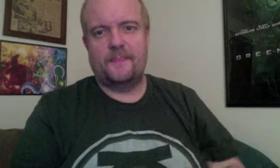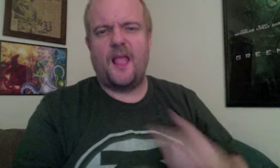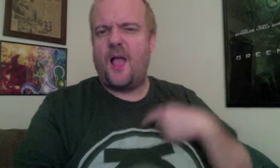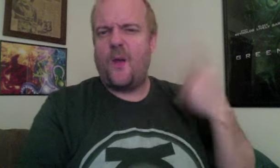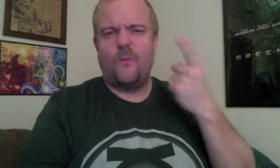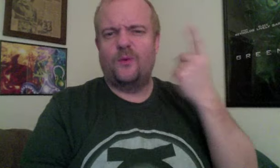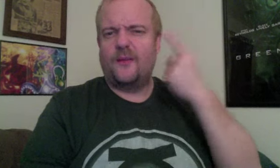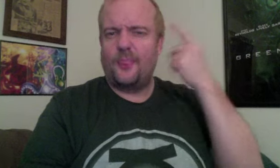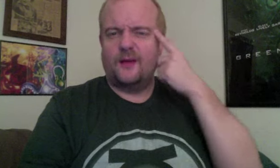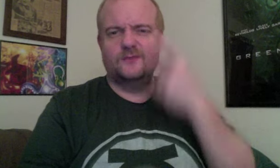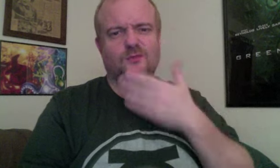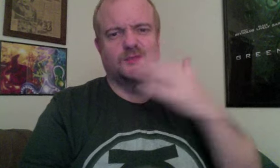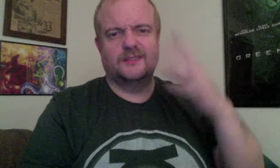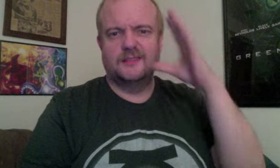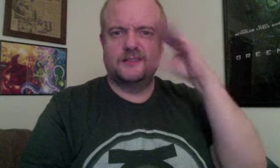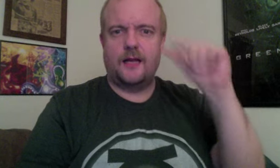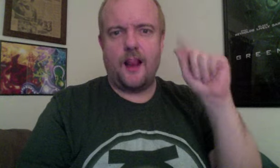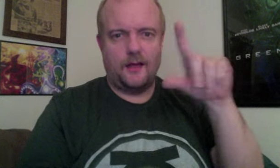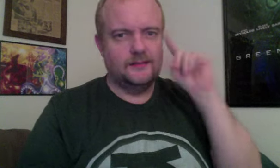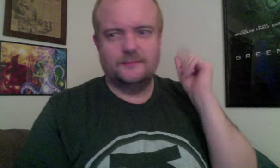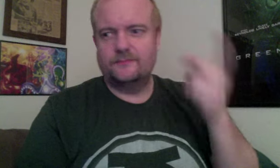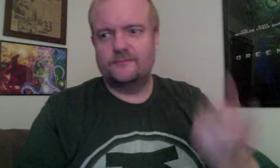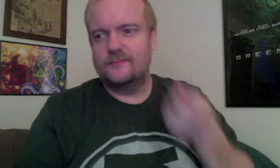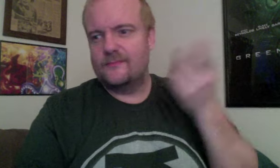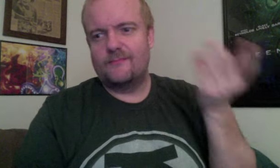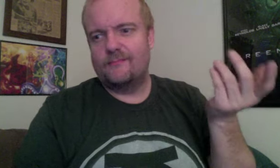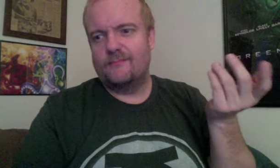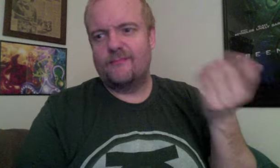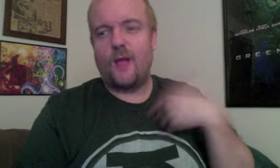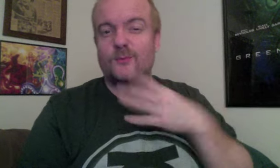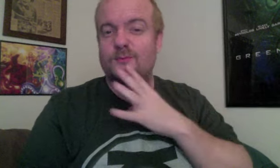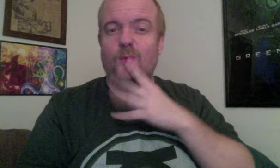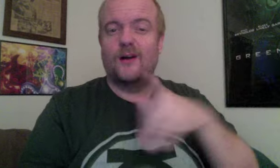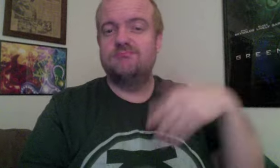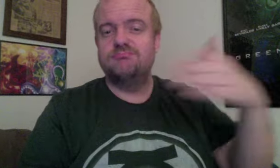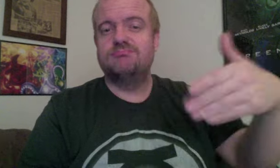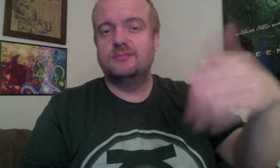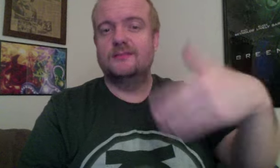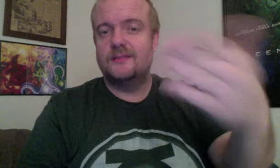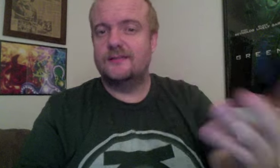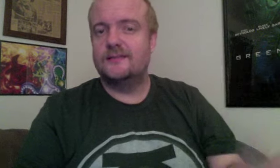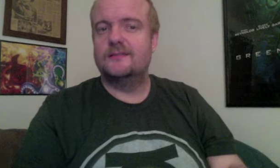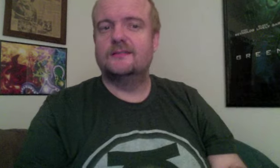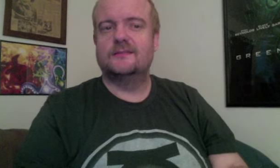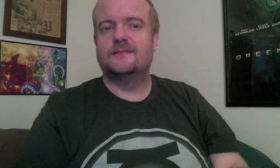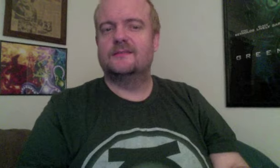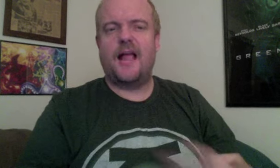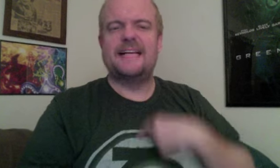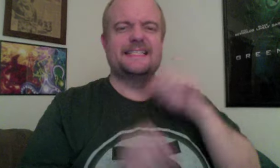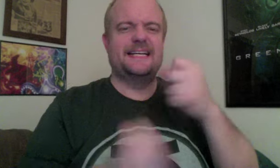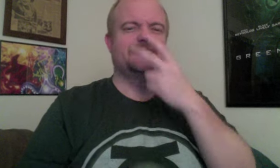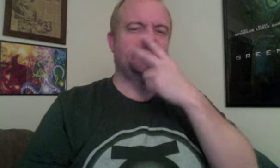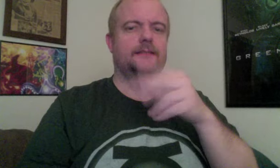the exciting operation that was the culmination of 10 years of research and planning from foremost CIA